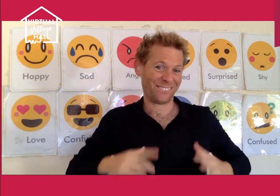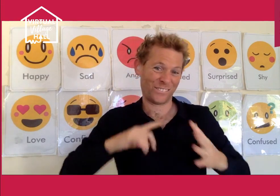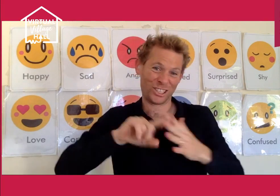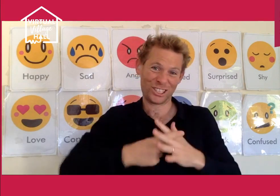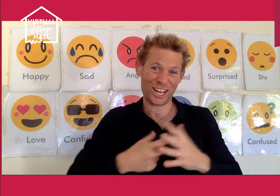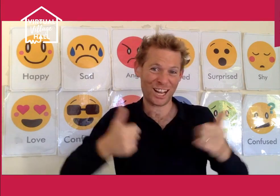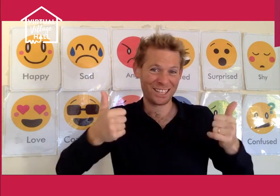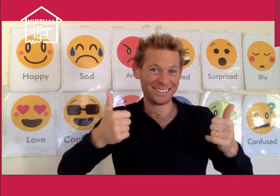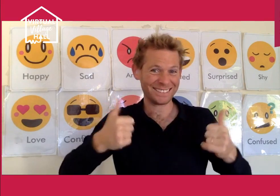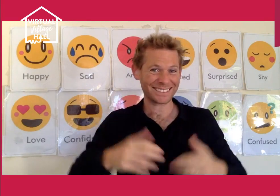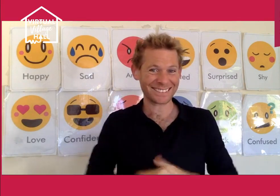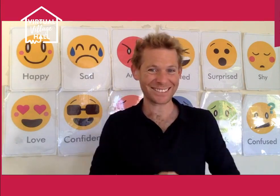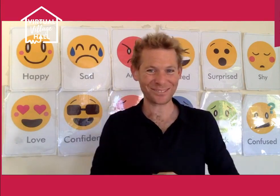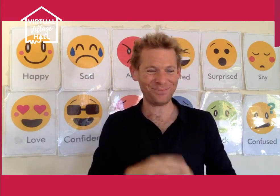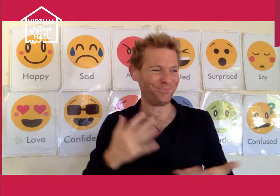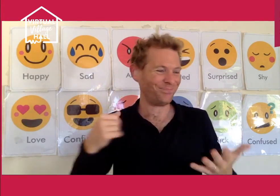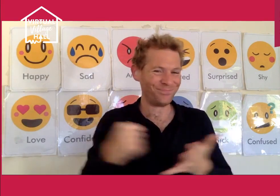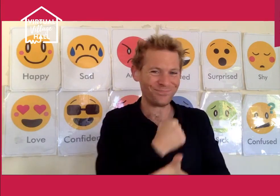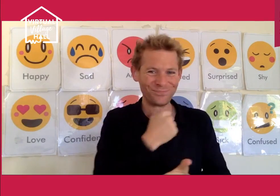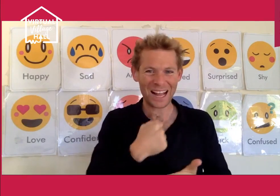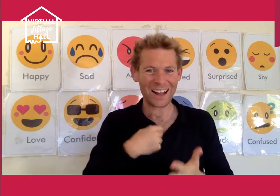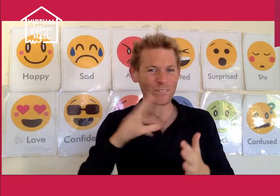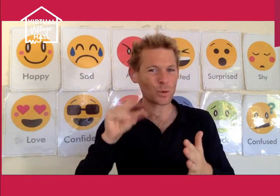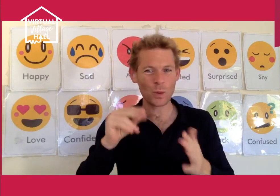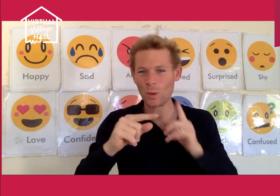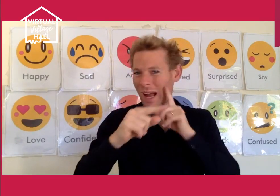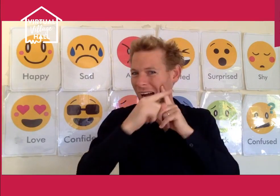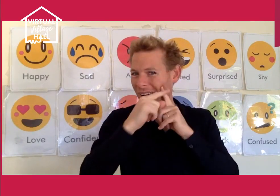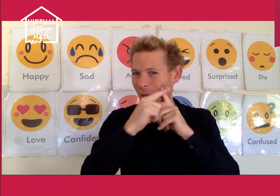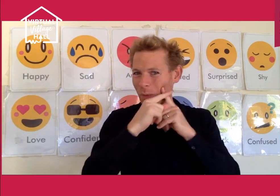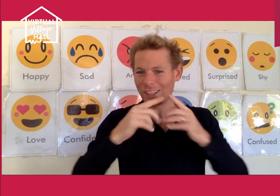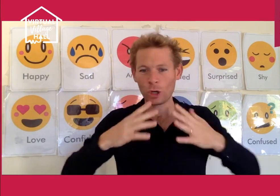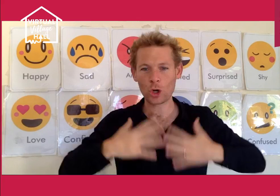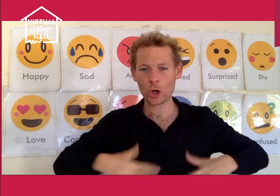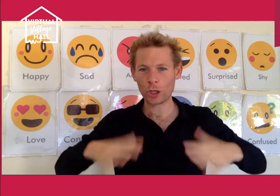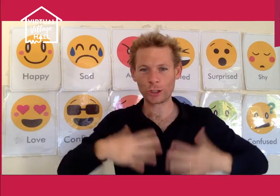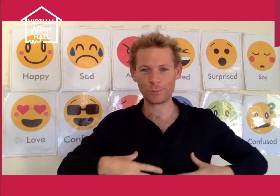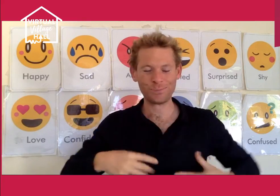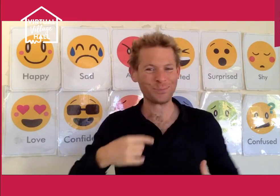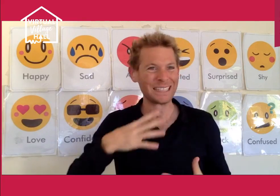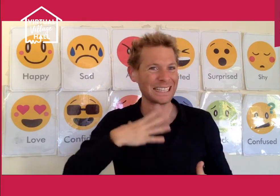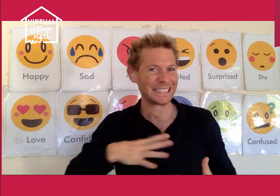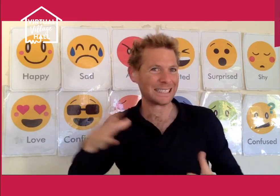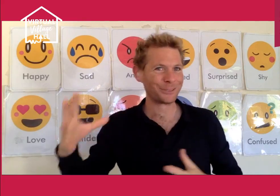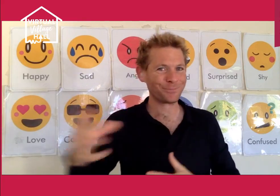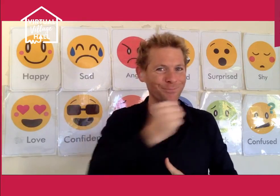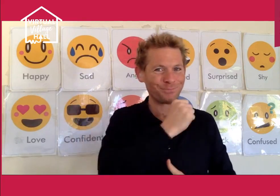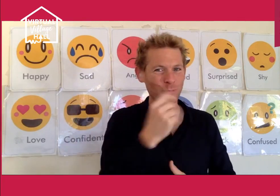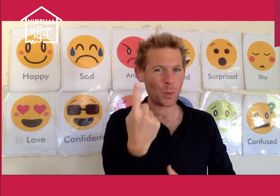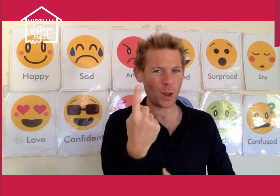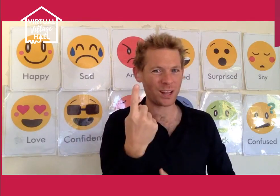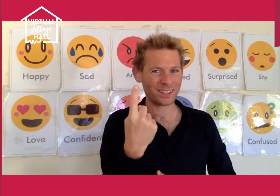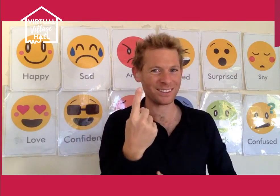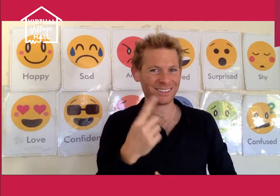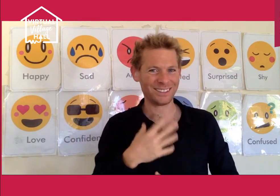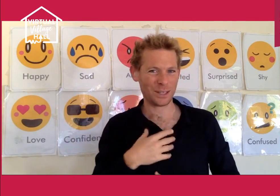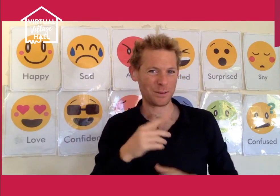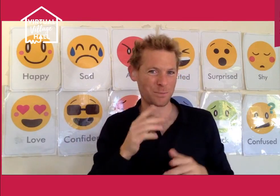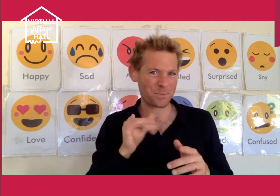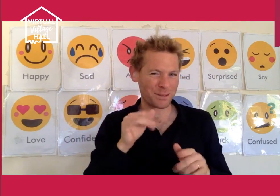And I'm wearing black because it's a good start for Halloween, but unfortunately I don't have any Halloween costumes to wear. I'm going to need to get one